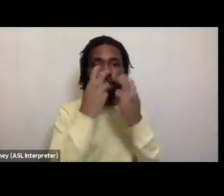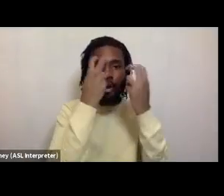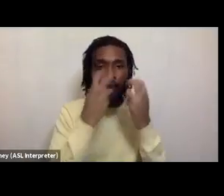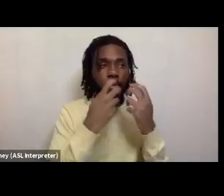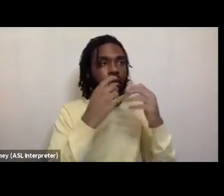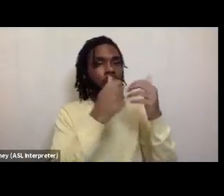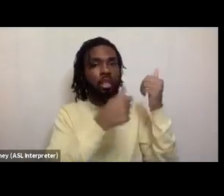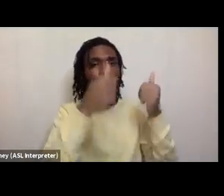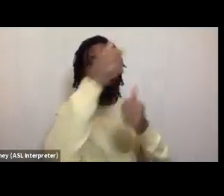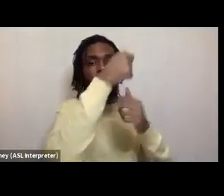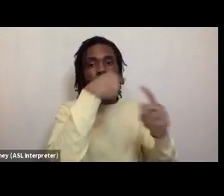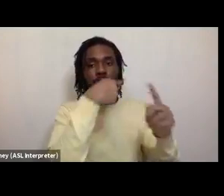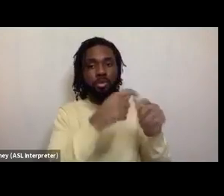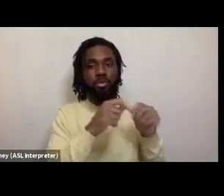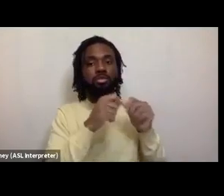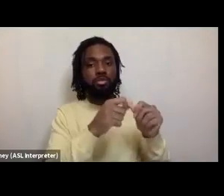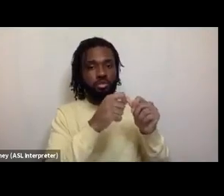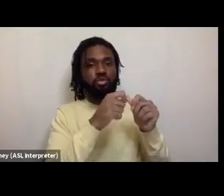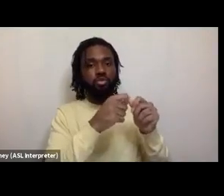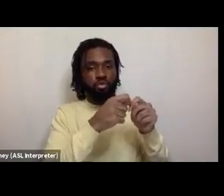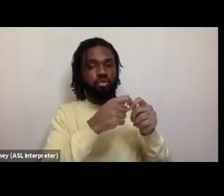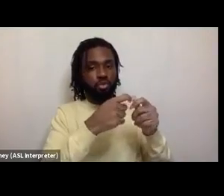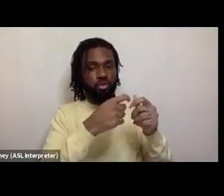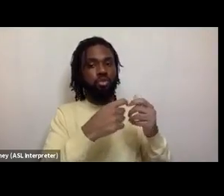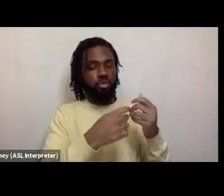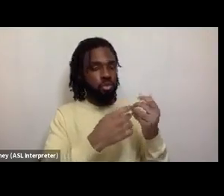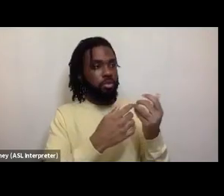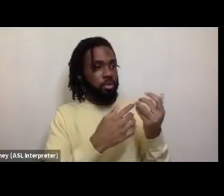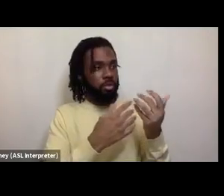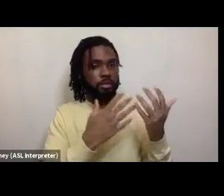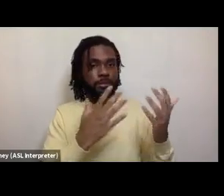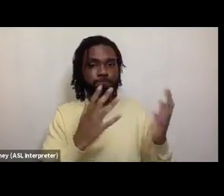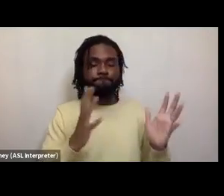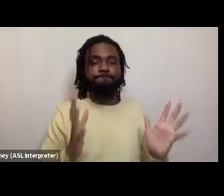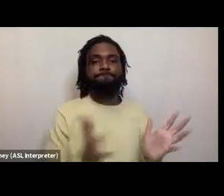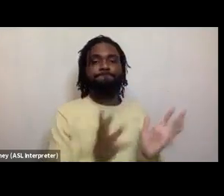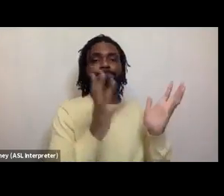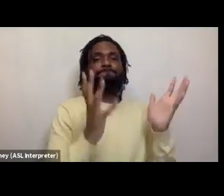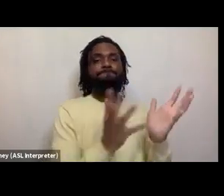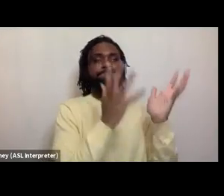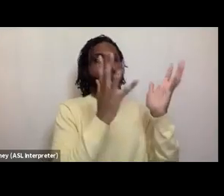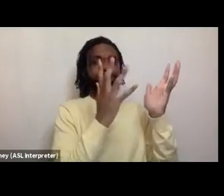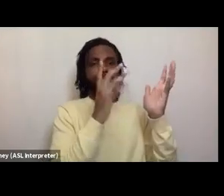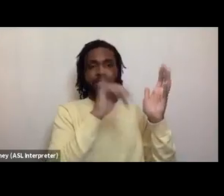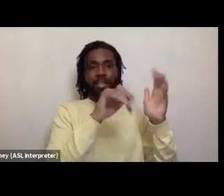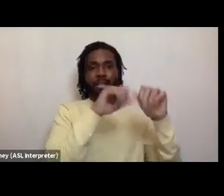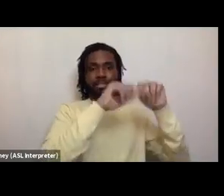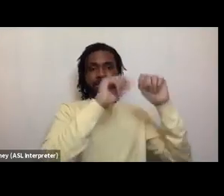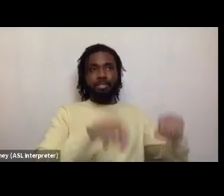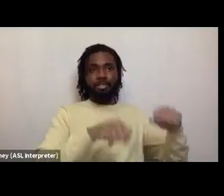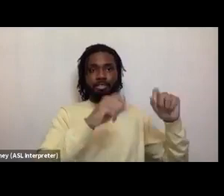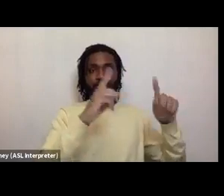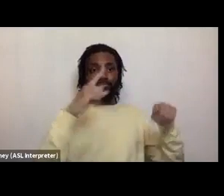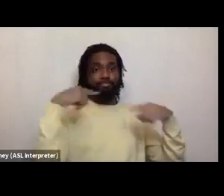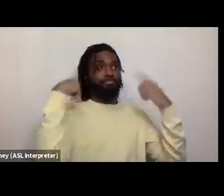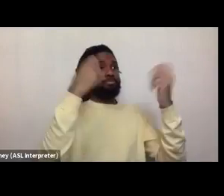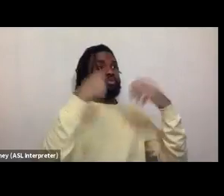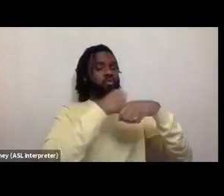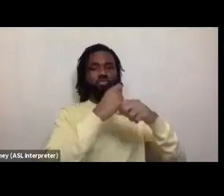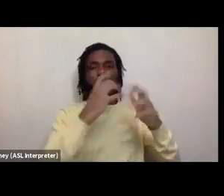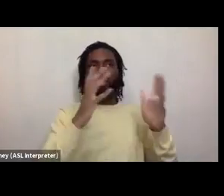to reproduce the kind of caste that has been